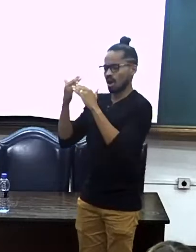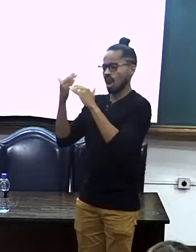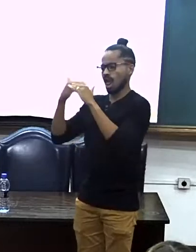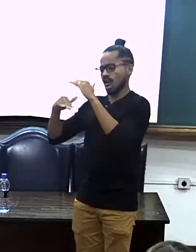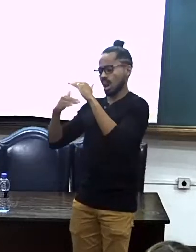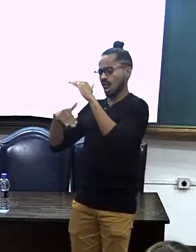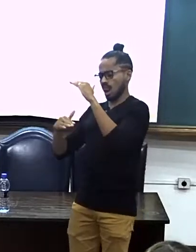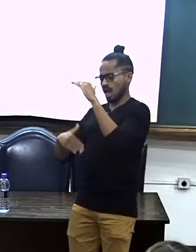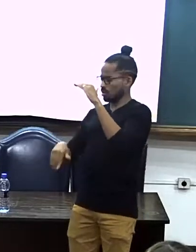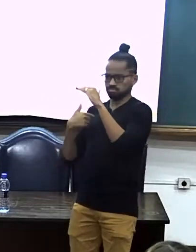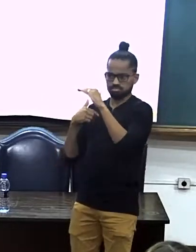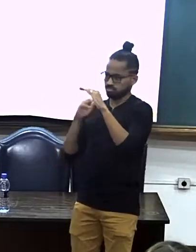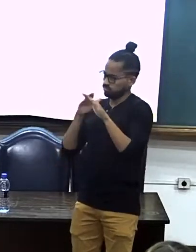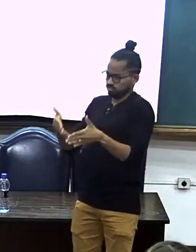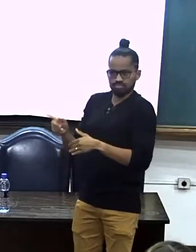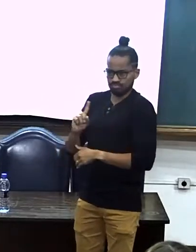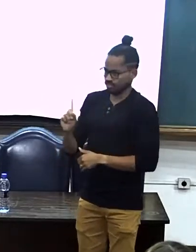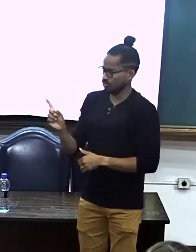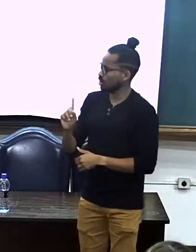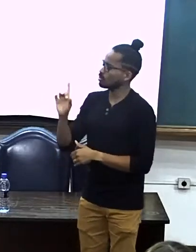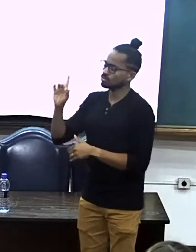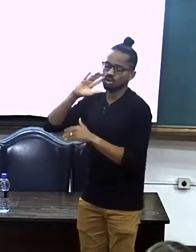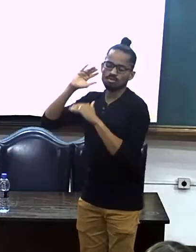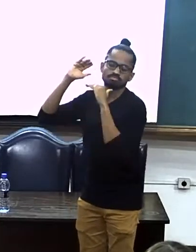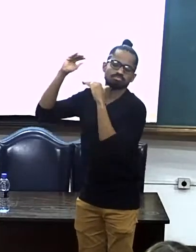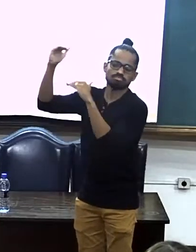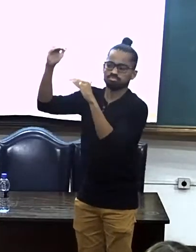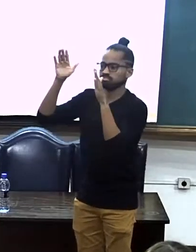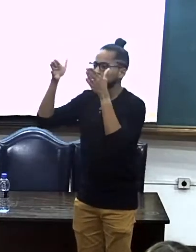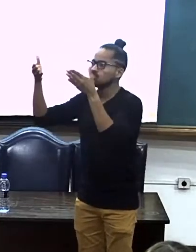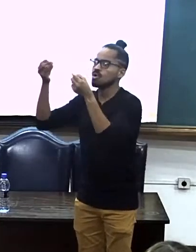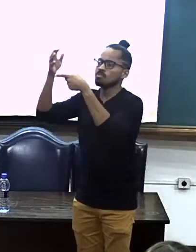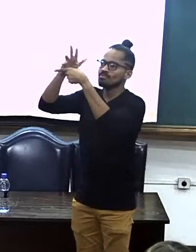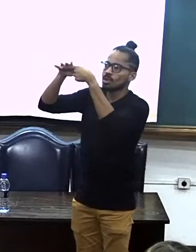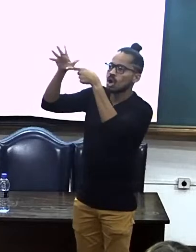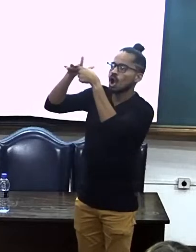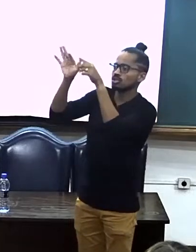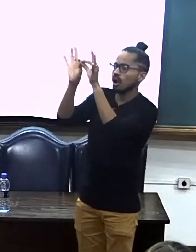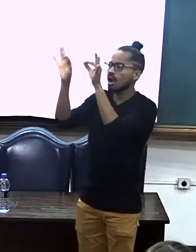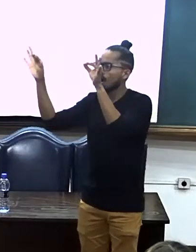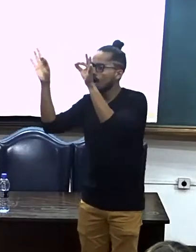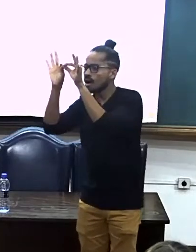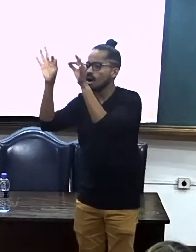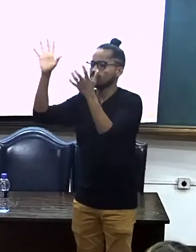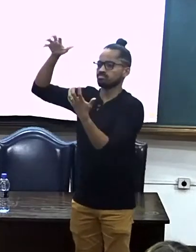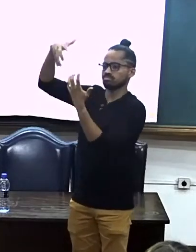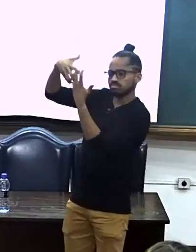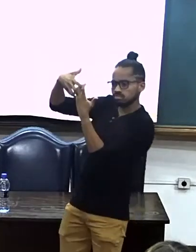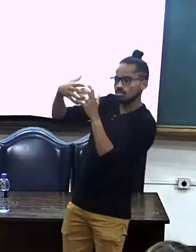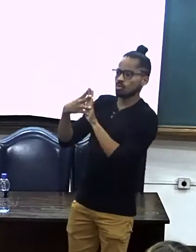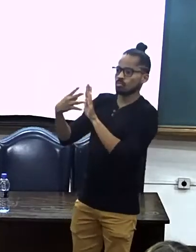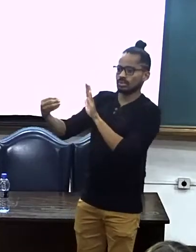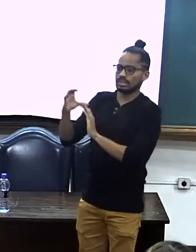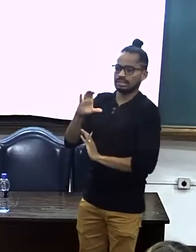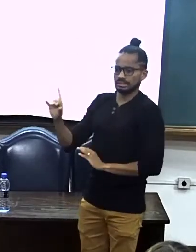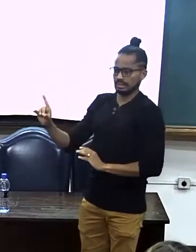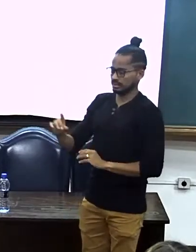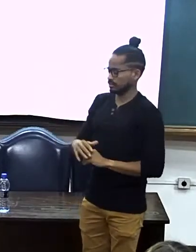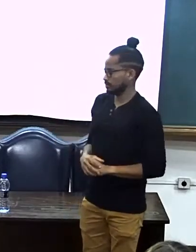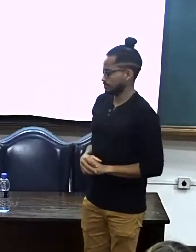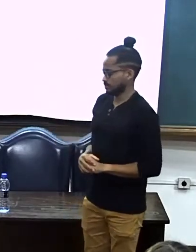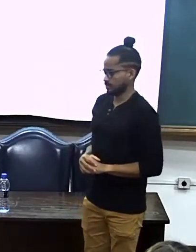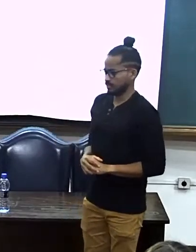actuators or anything else, but just the prosodic input into the model. A Donna só vai